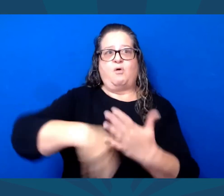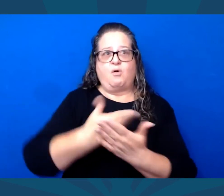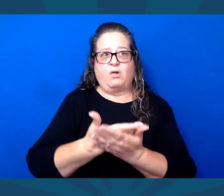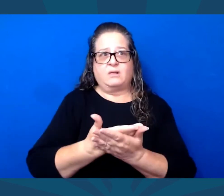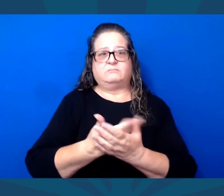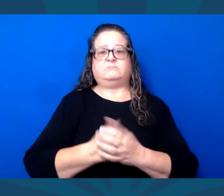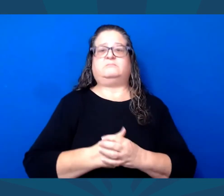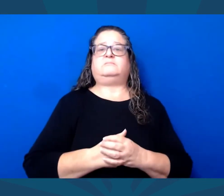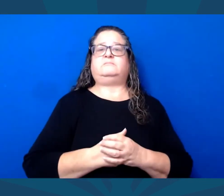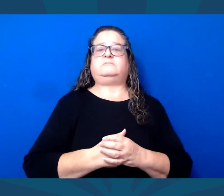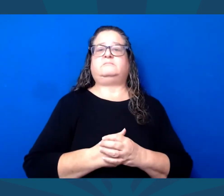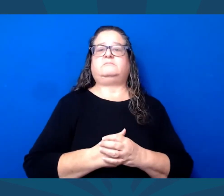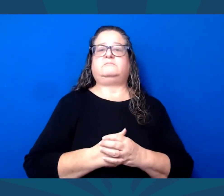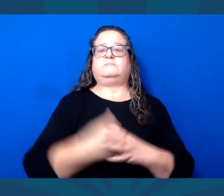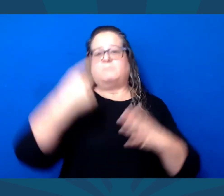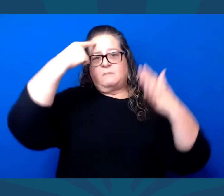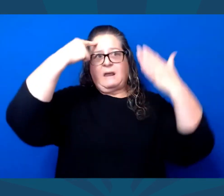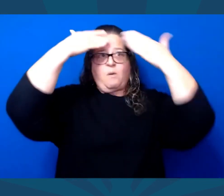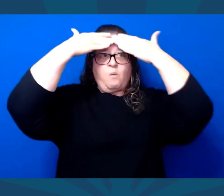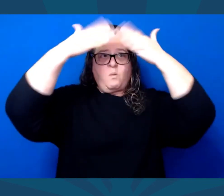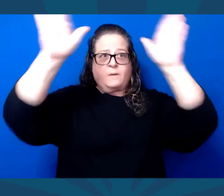an open mind to new ideas,